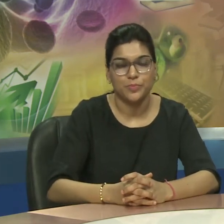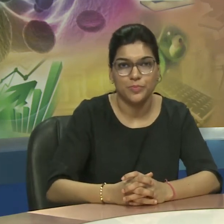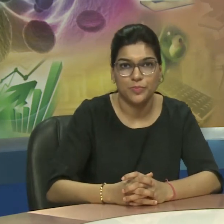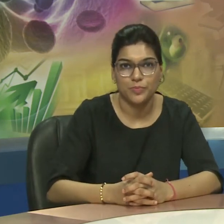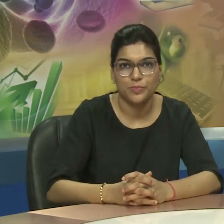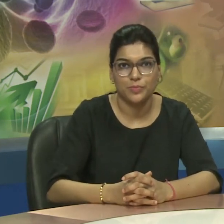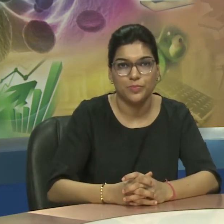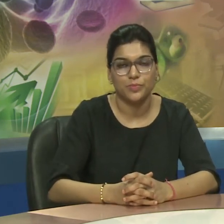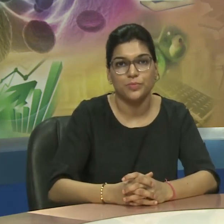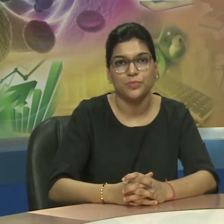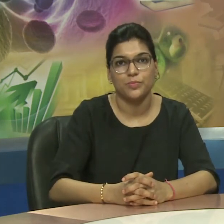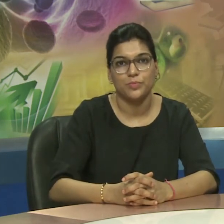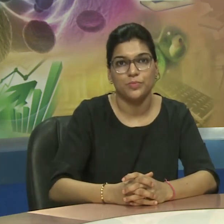difference between them.